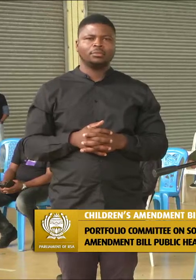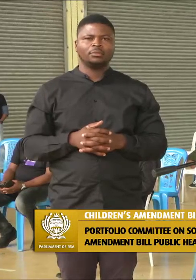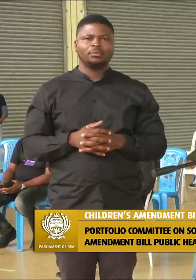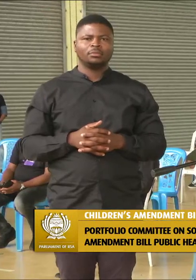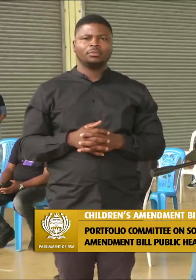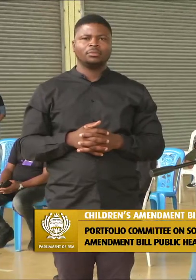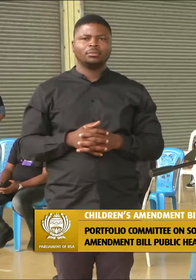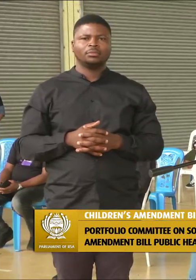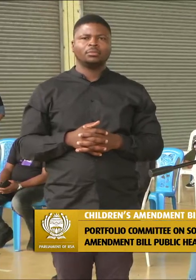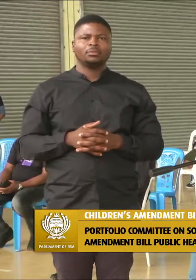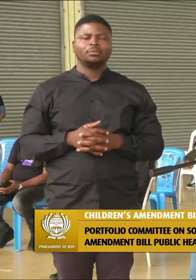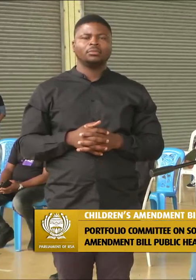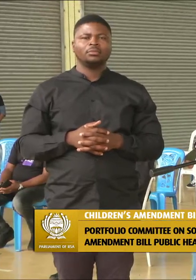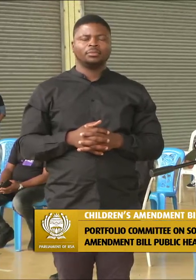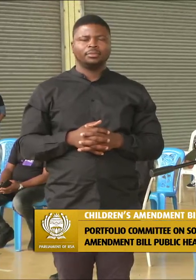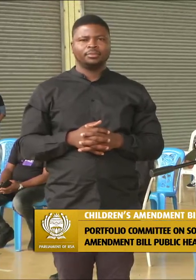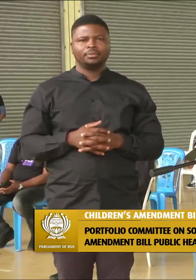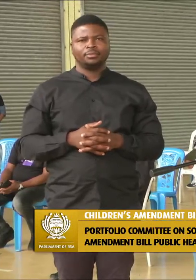Mwandle.